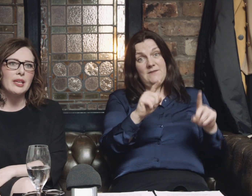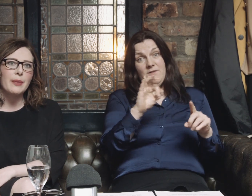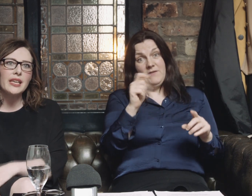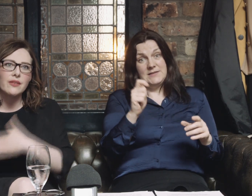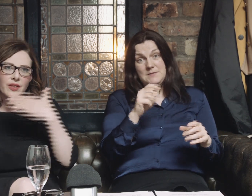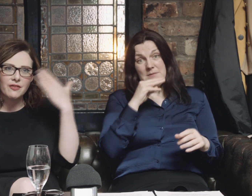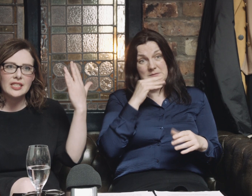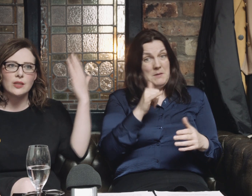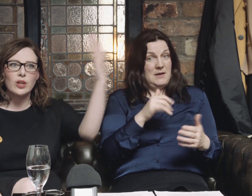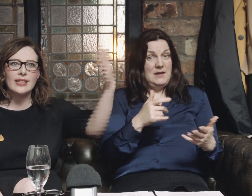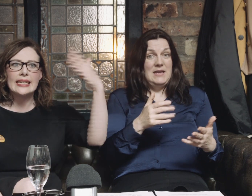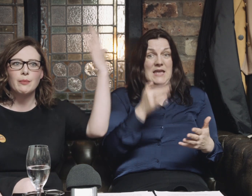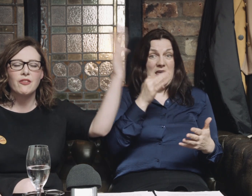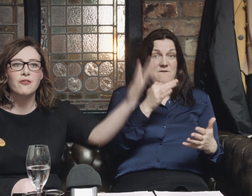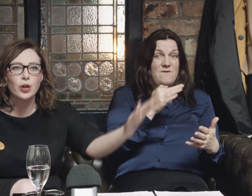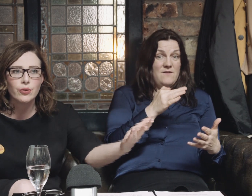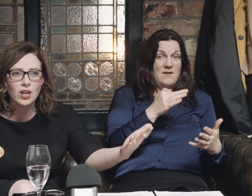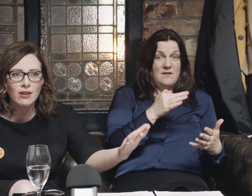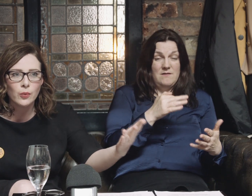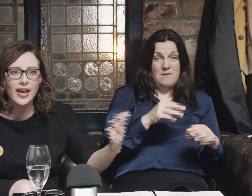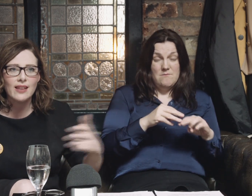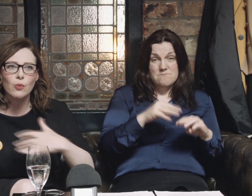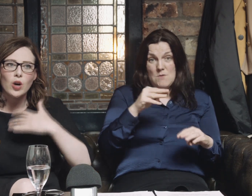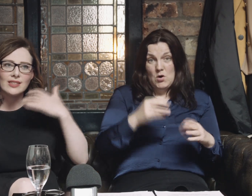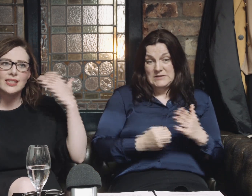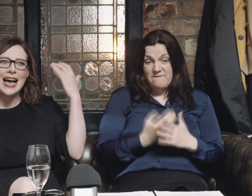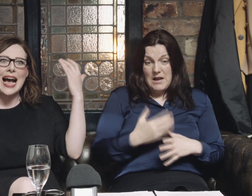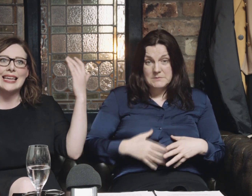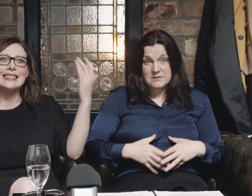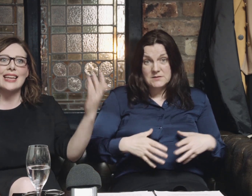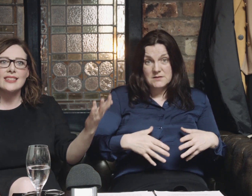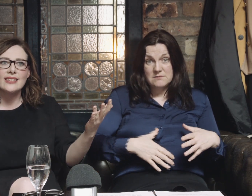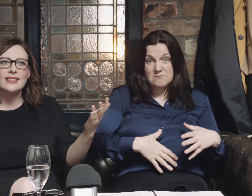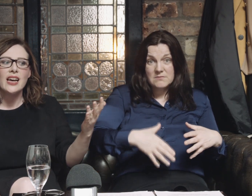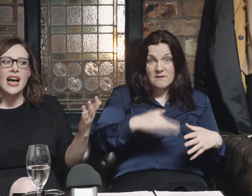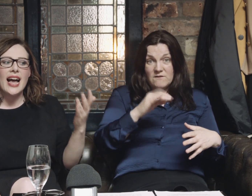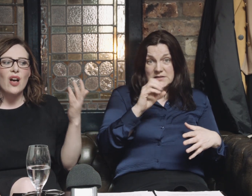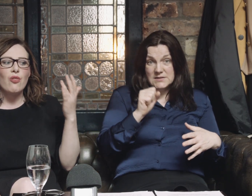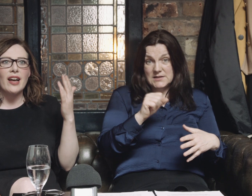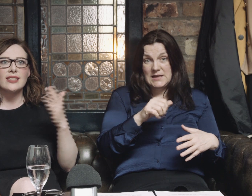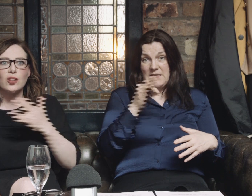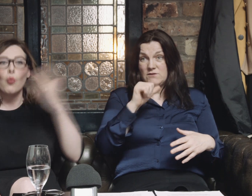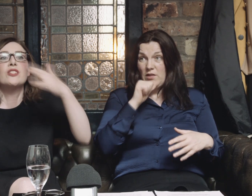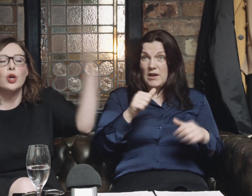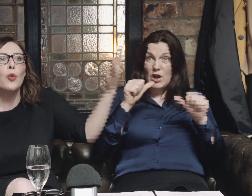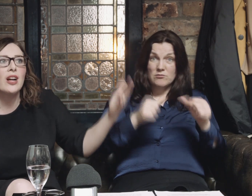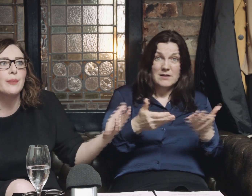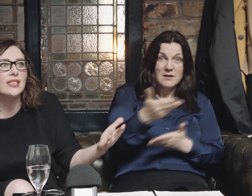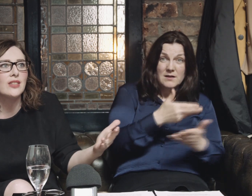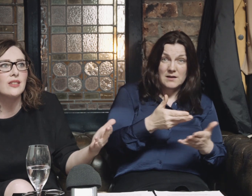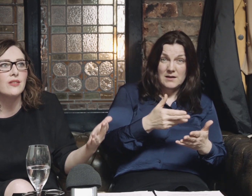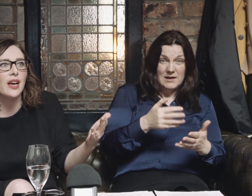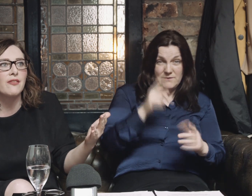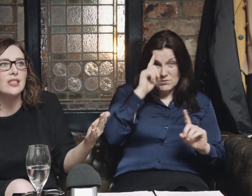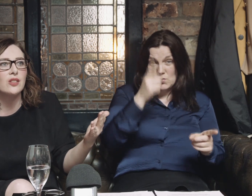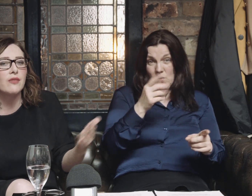to the PP, if the fetus was a little bit further along the way and there wasn't a consensus that there was no prospect